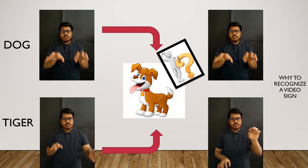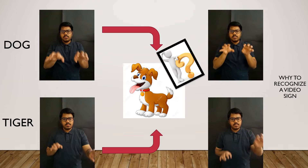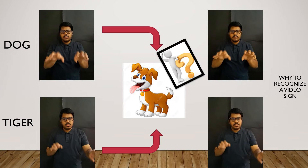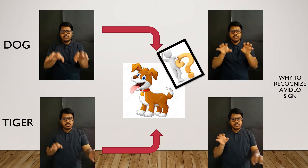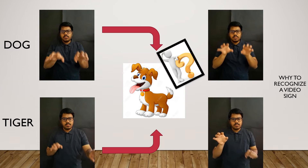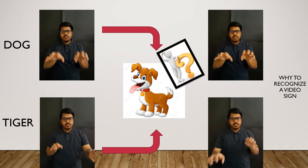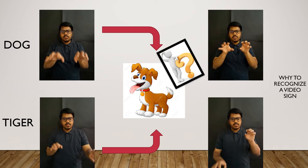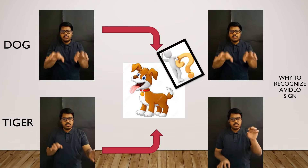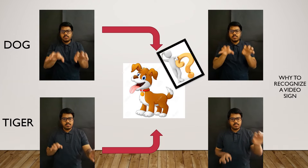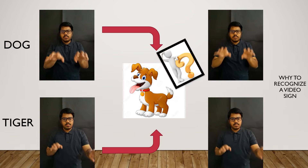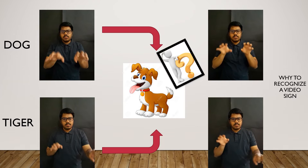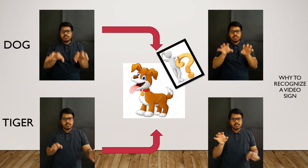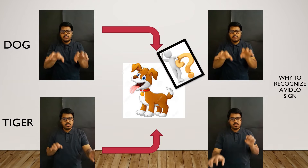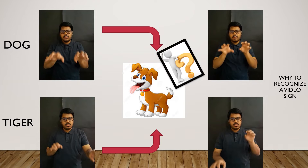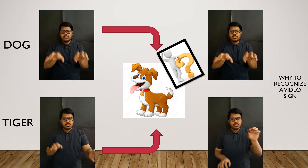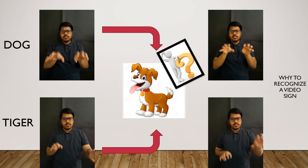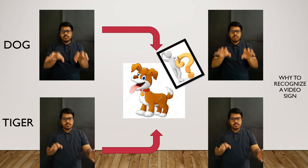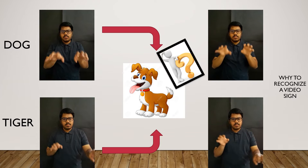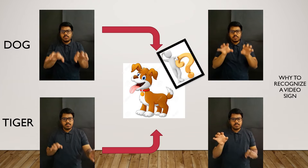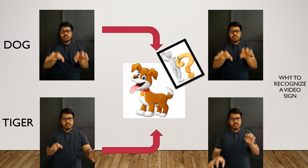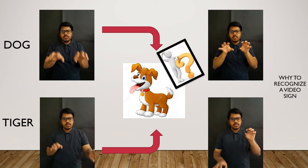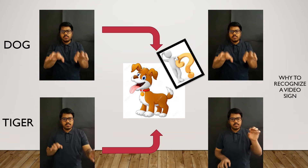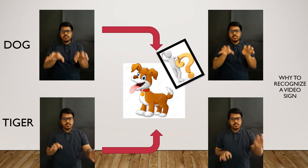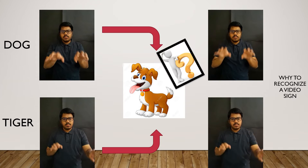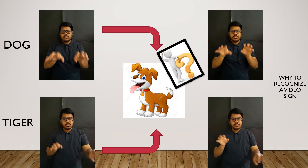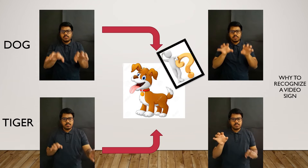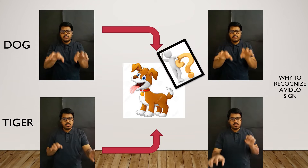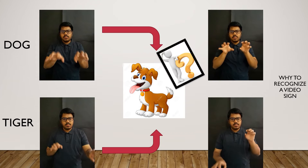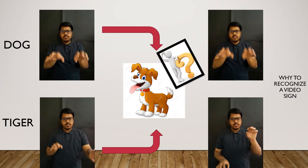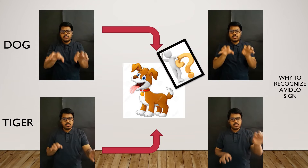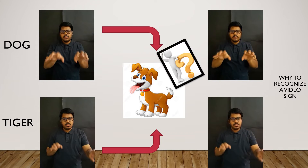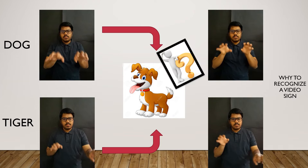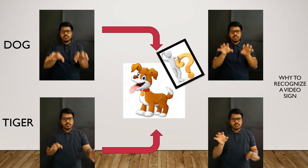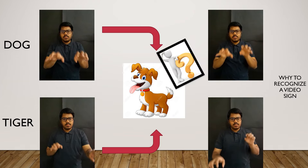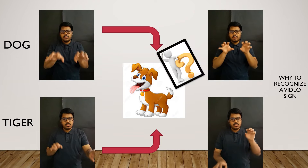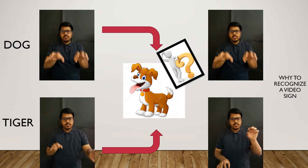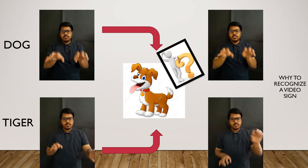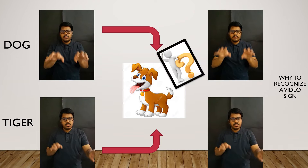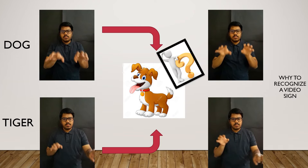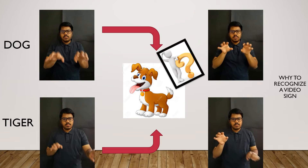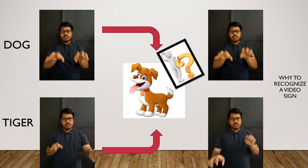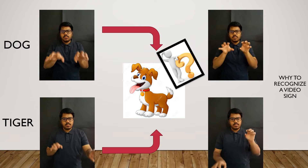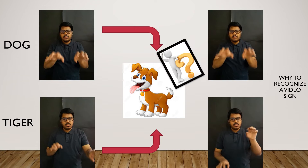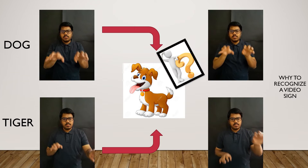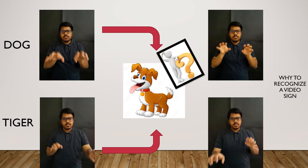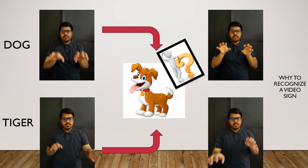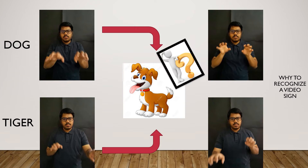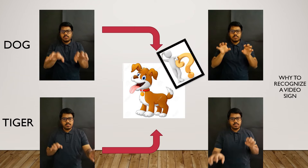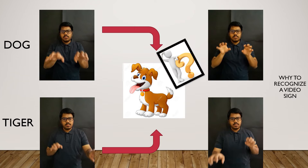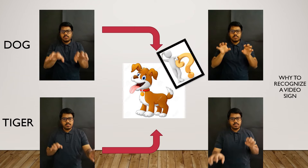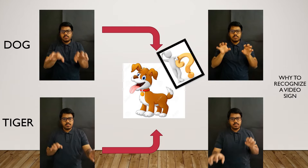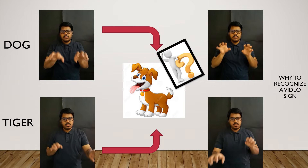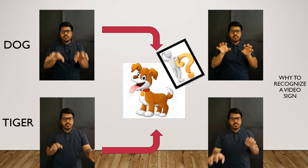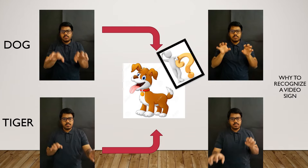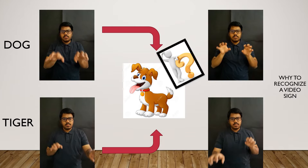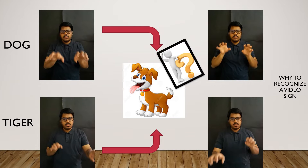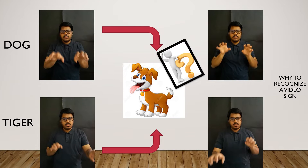static images. Hence, we need to take into consideration the video signs.